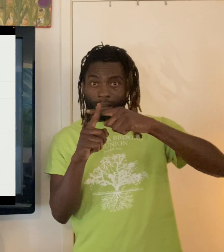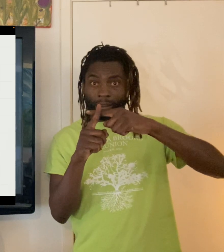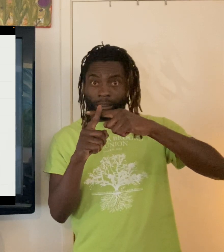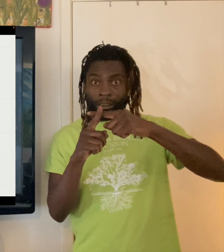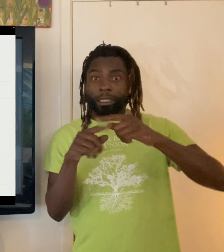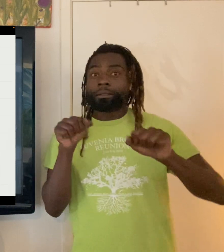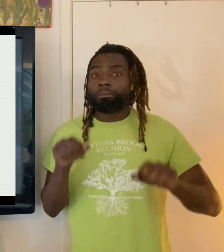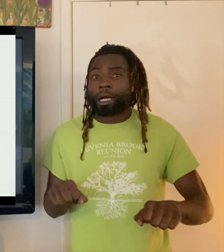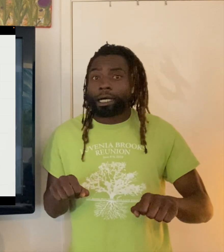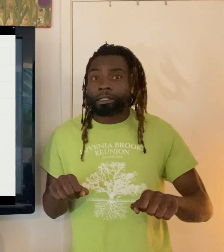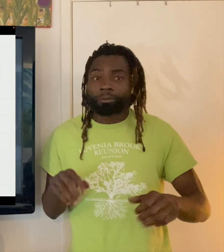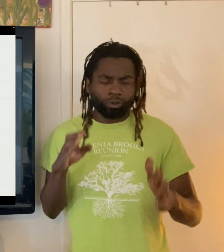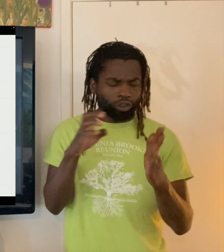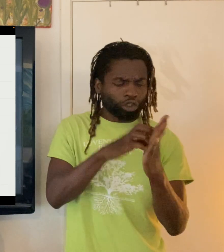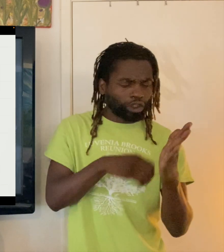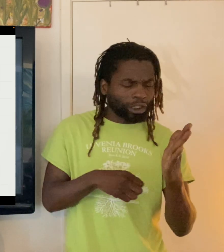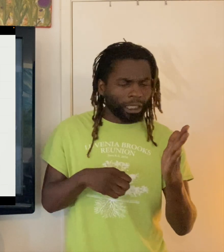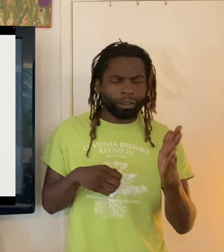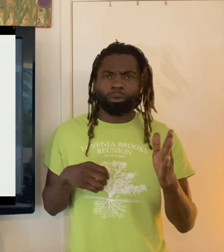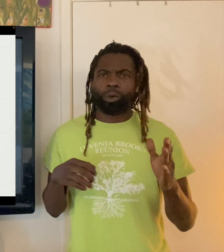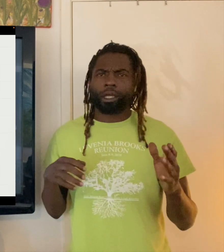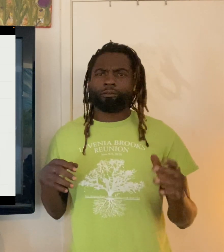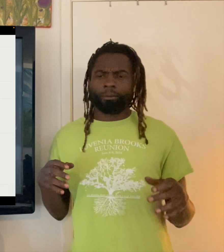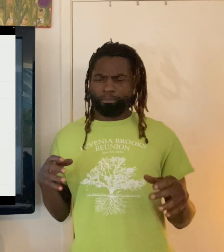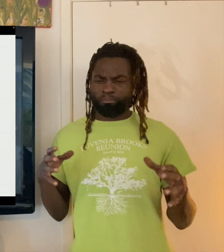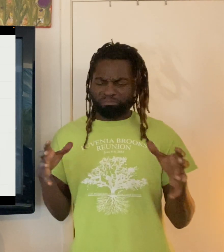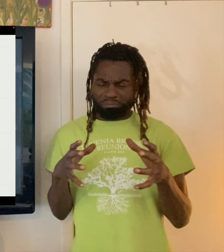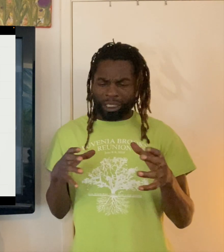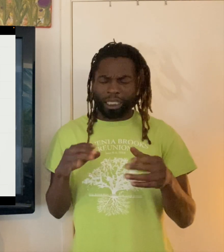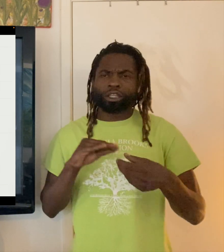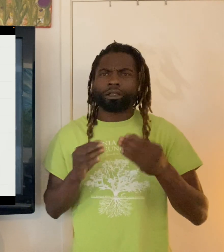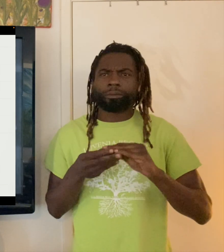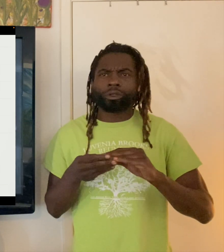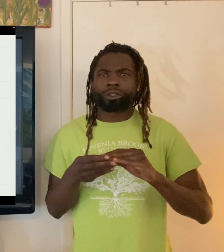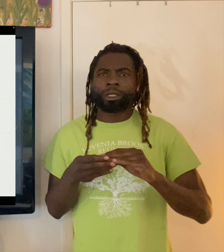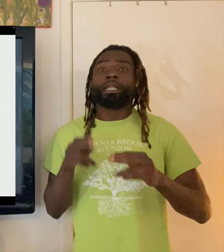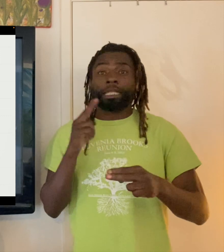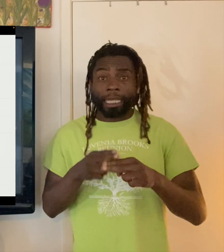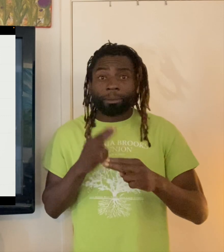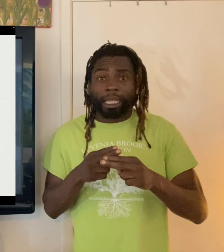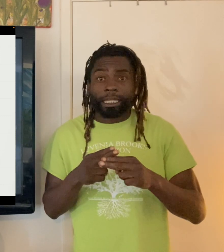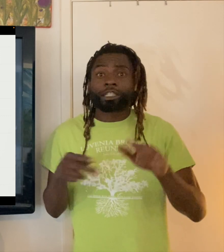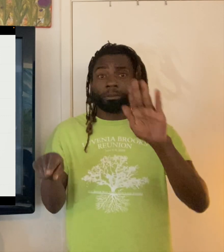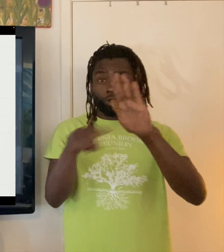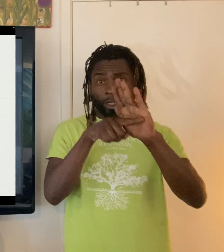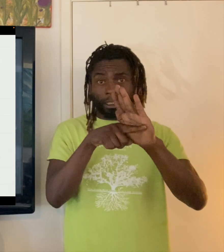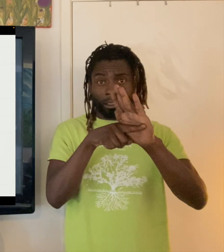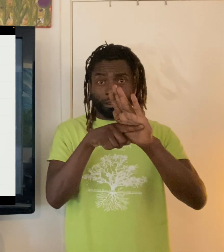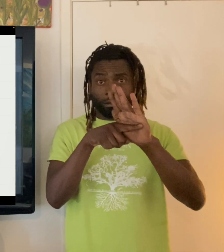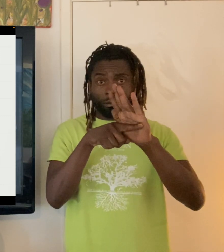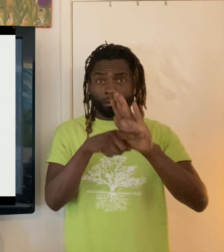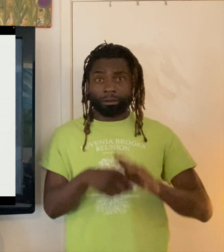we can take away numbers from bigger numbers to make smaller numbers. We call this